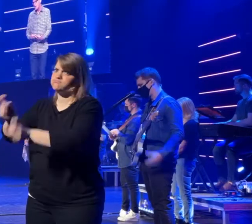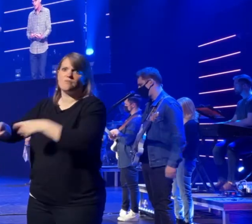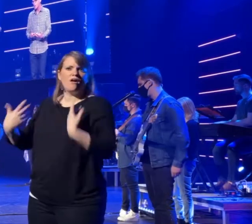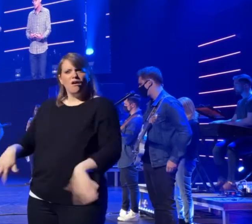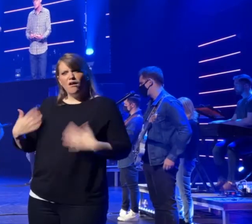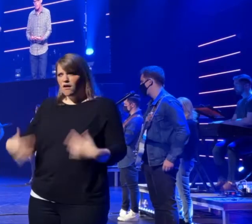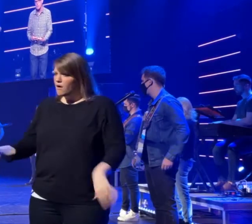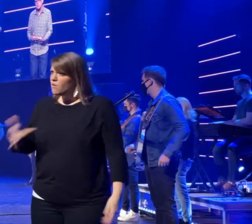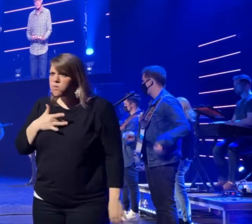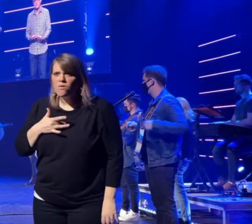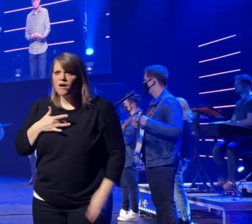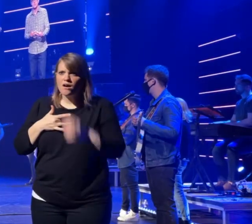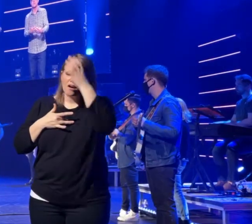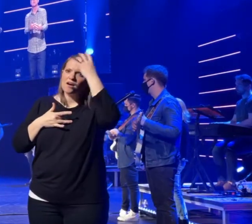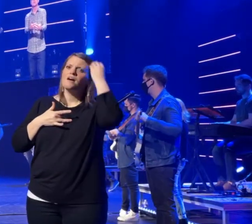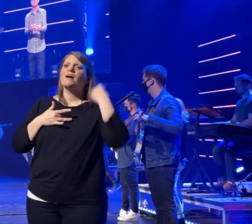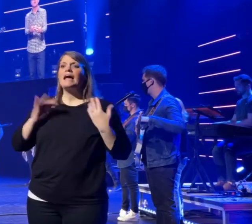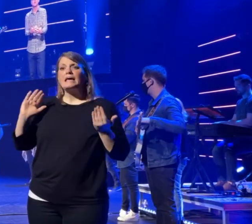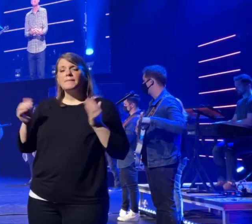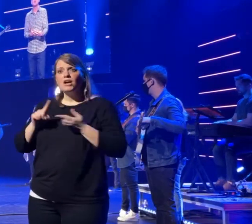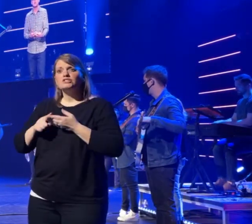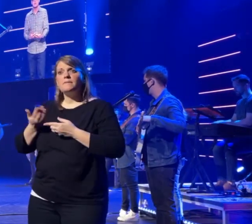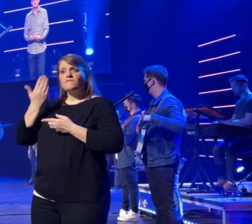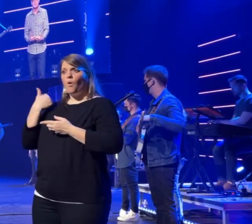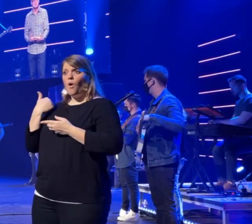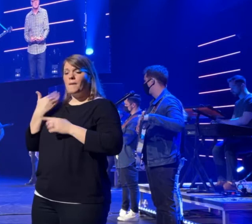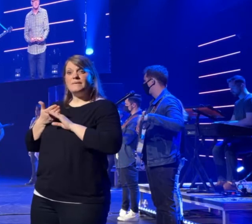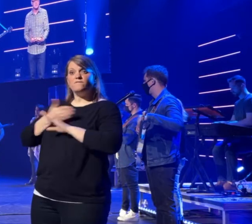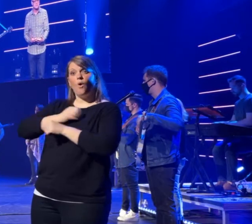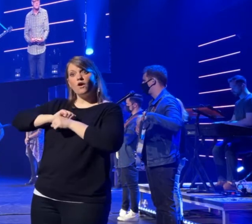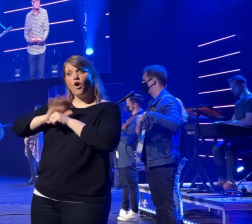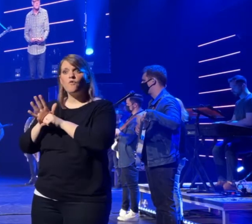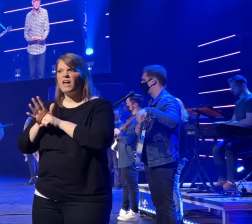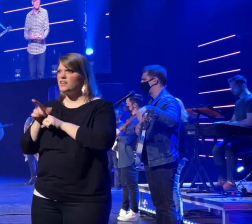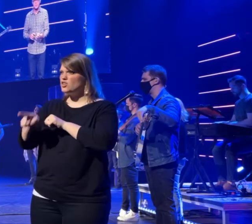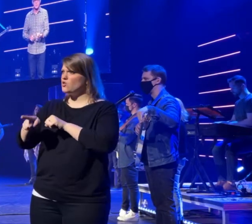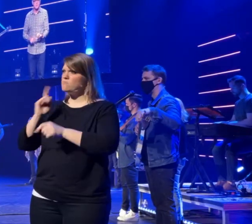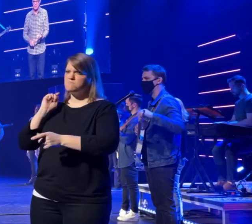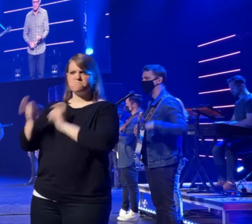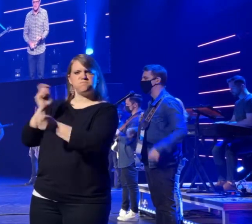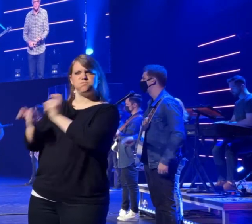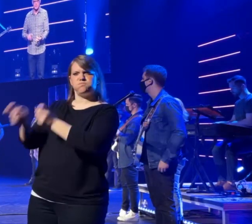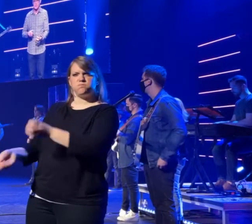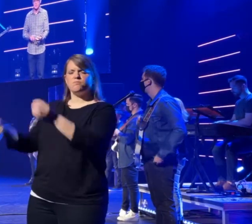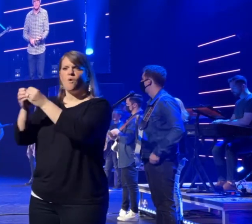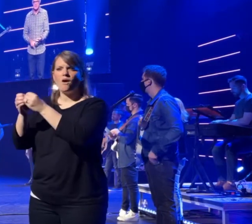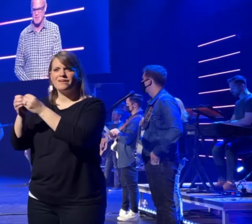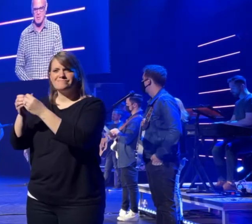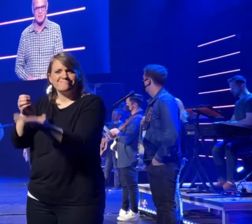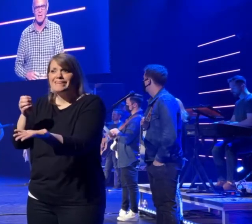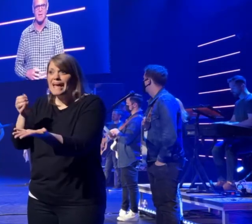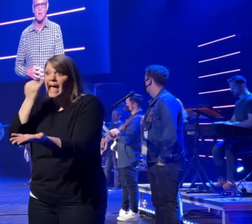got outperformed, even if those of you, many of you who haven't even been here, you've continued to faithfully give to this church, we wouldn't be hiring anybody. We wouldn't be fixing